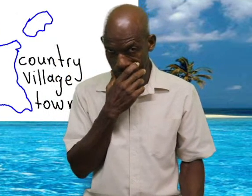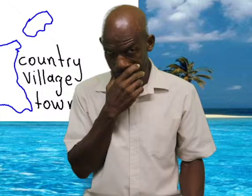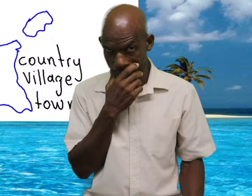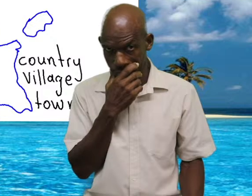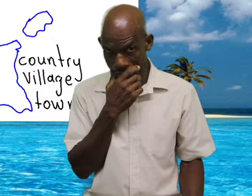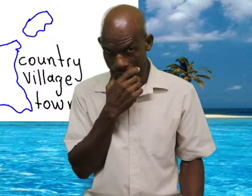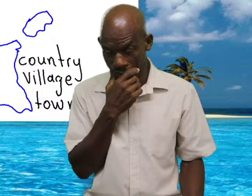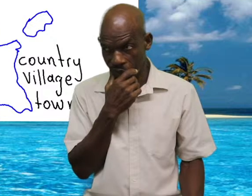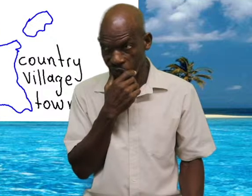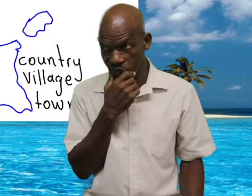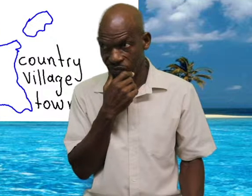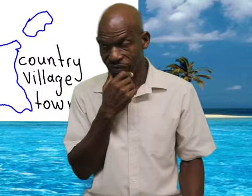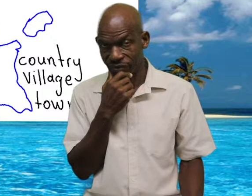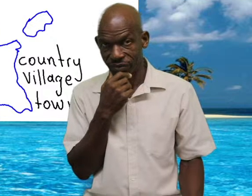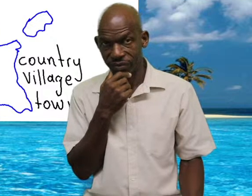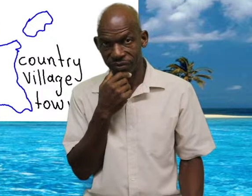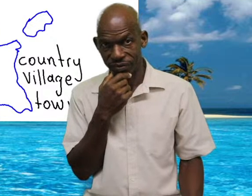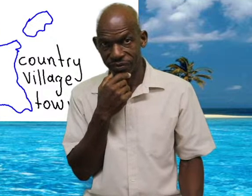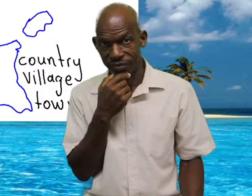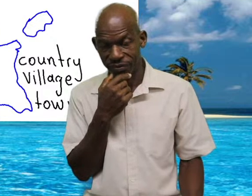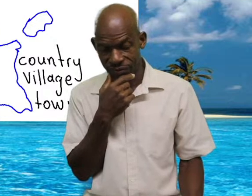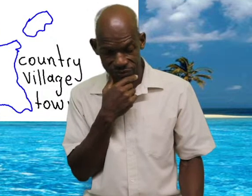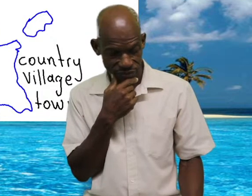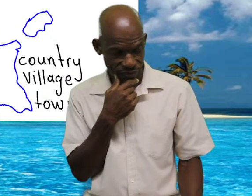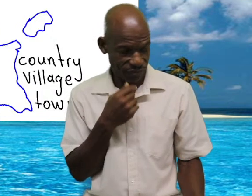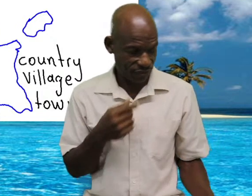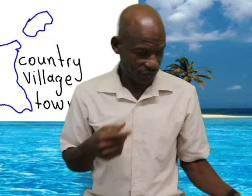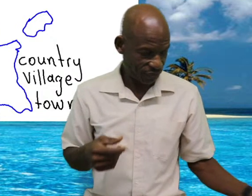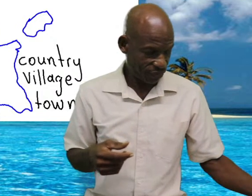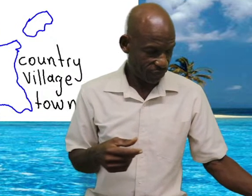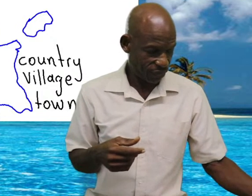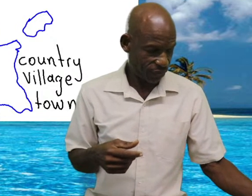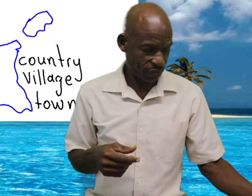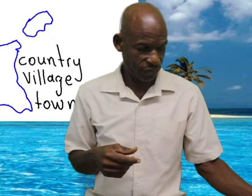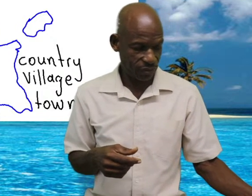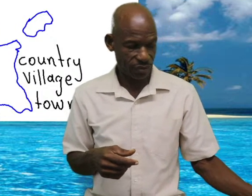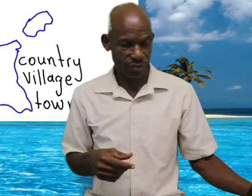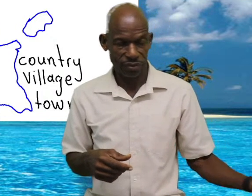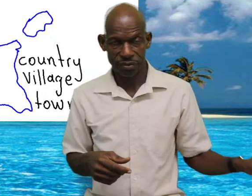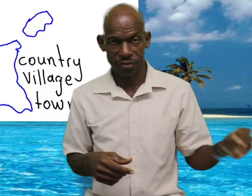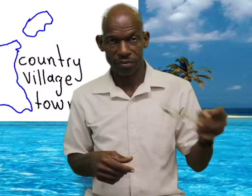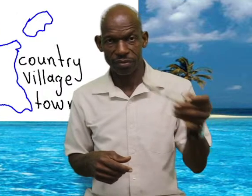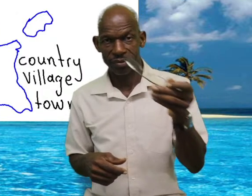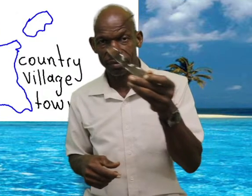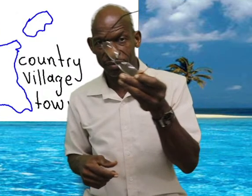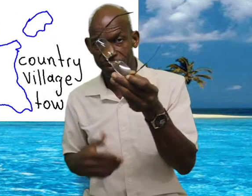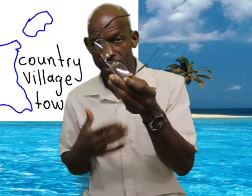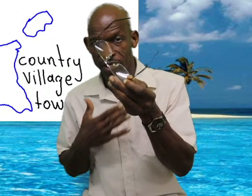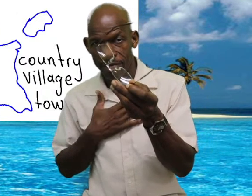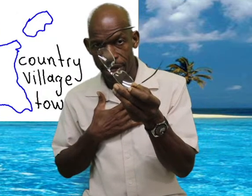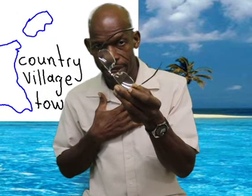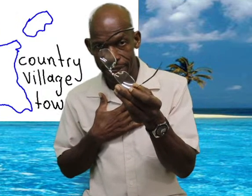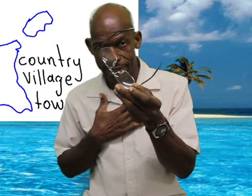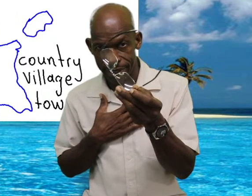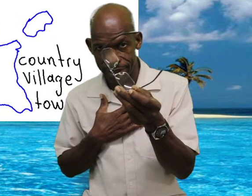person? This person have something, they are holding it, they have something, so we're saying ownership. If they are given,